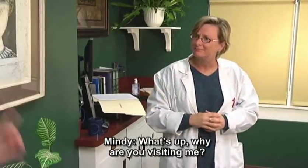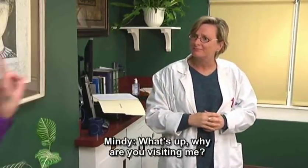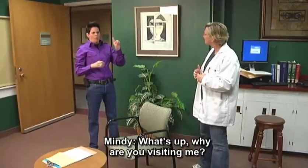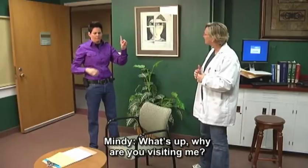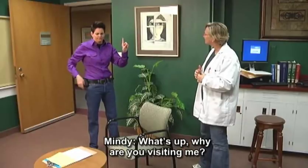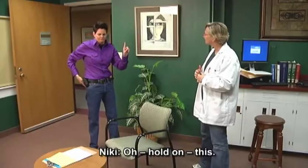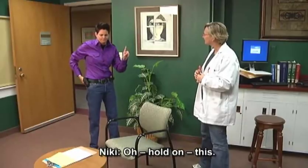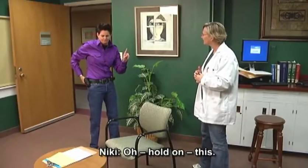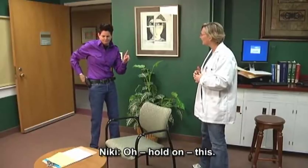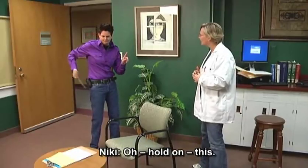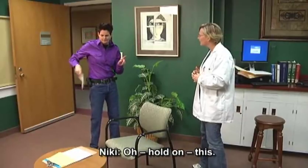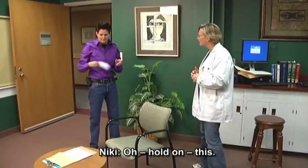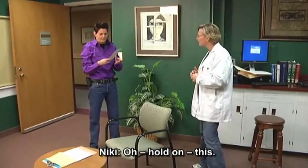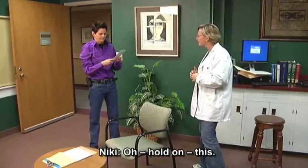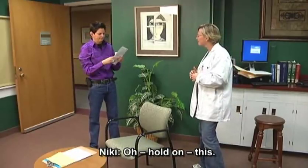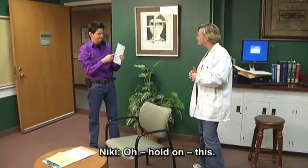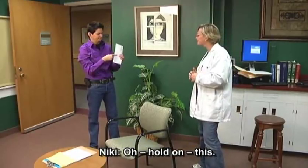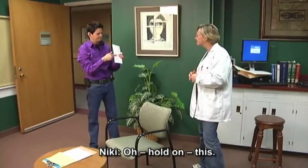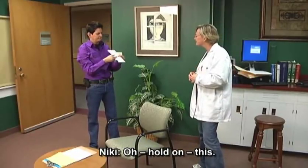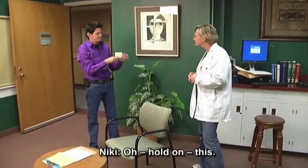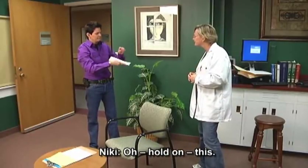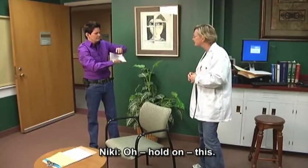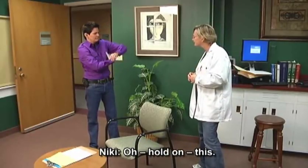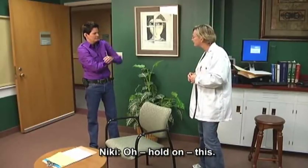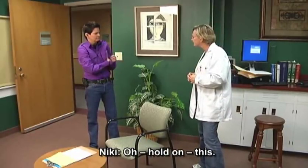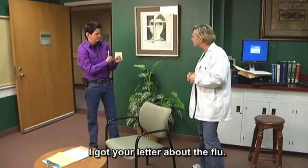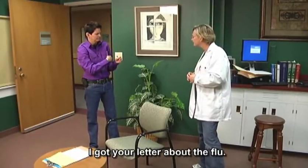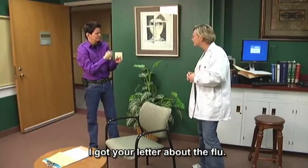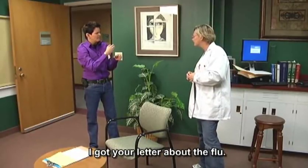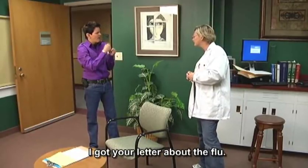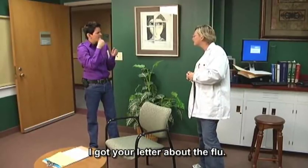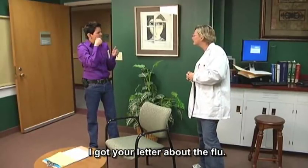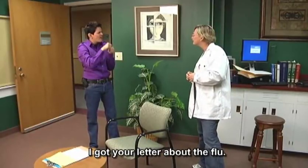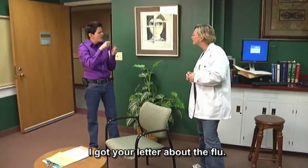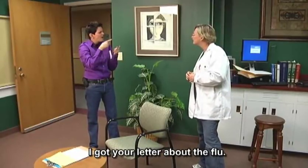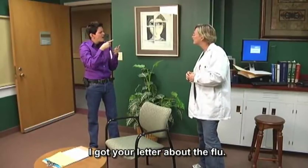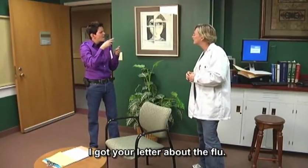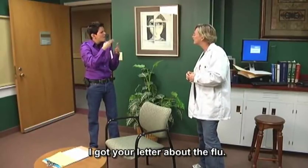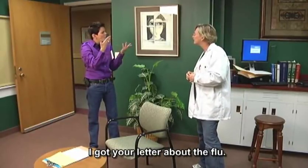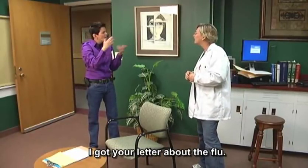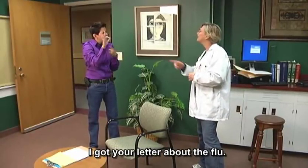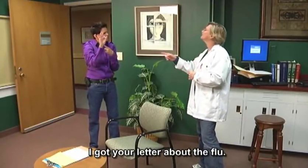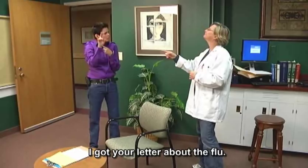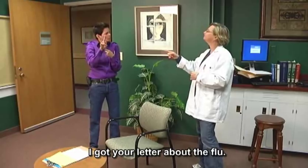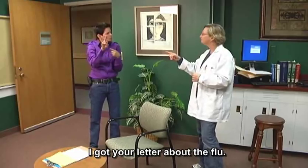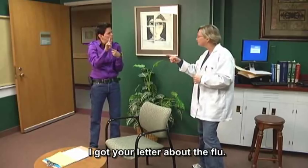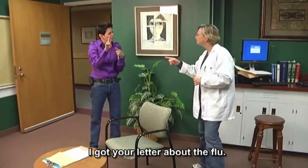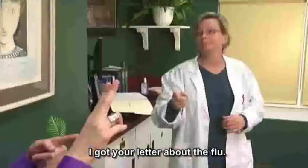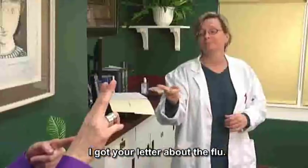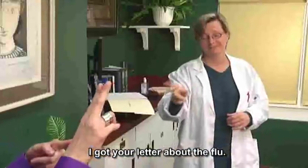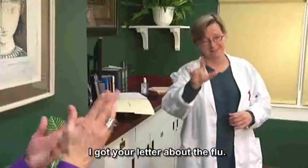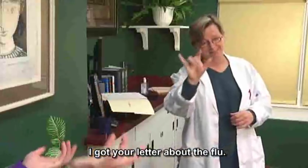oh hold on this i got your letter about the flu hmm